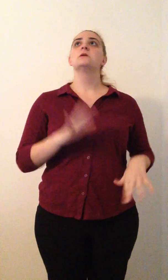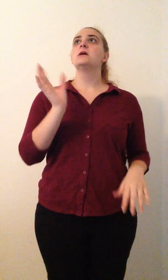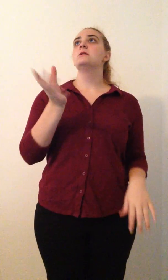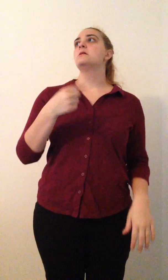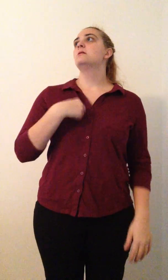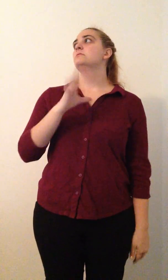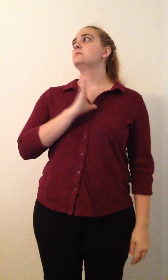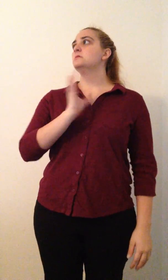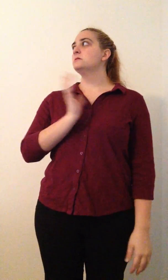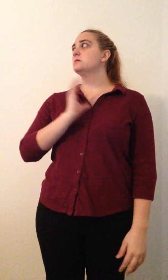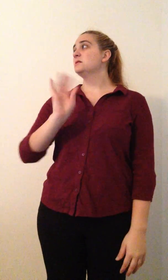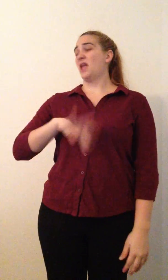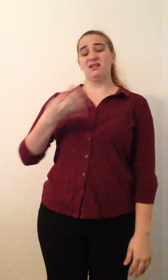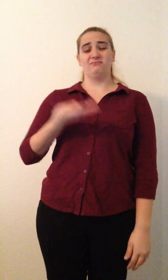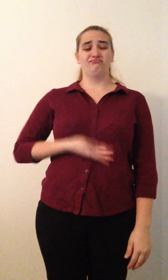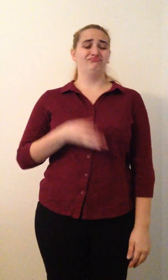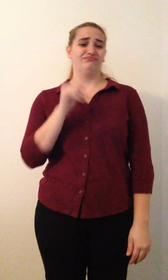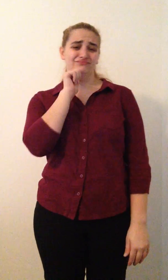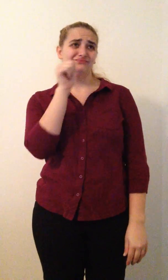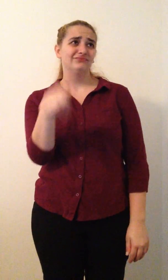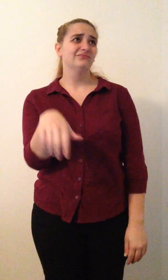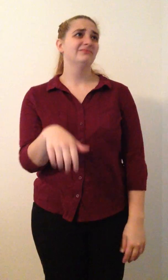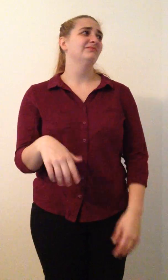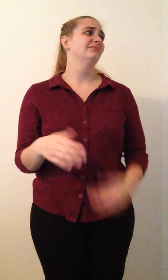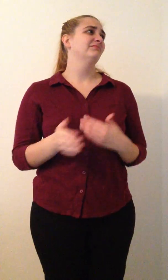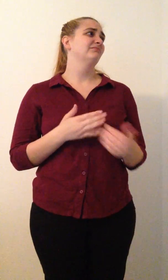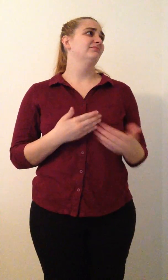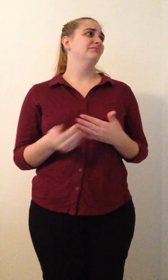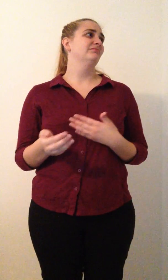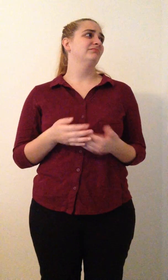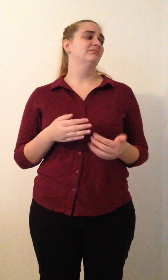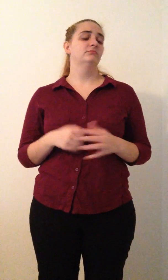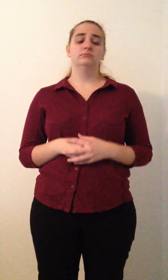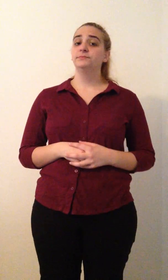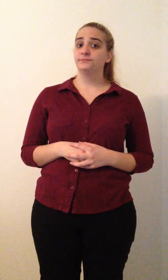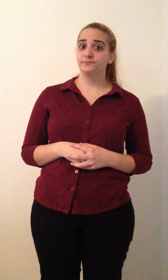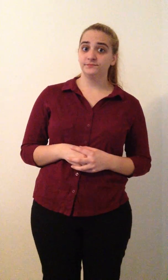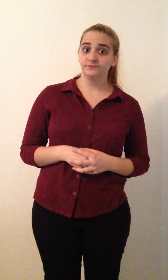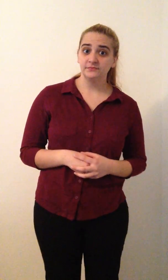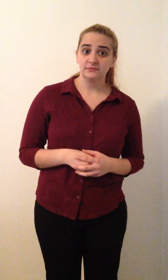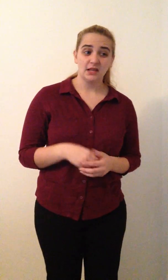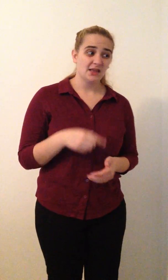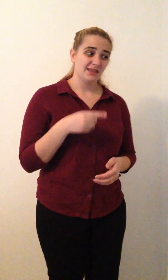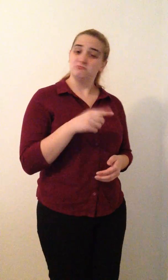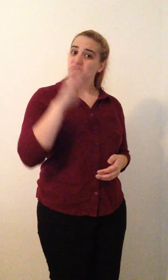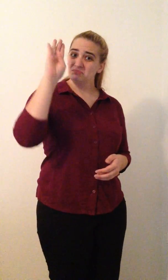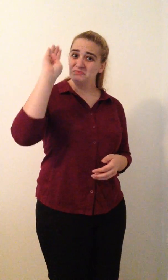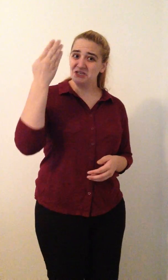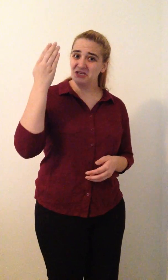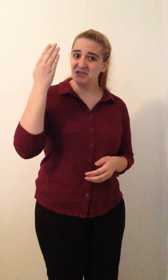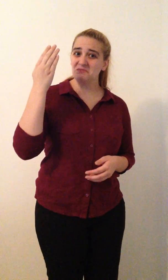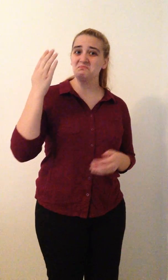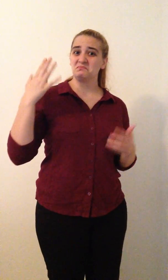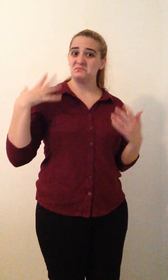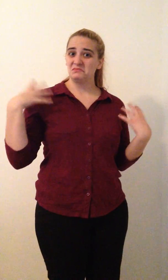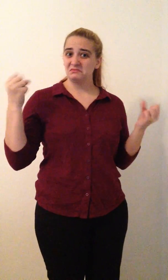I'm not upset about that anymore," even though they are. They might seem healthy and resilient and like they have it